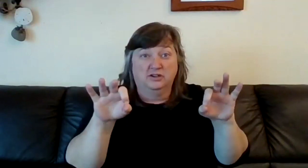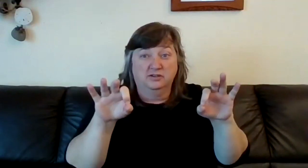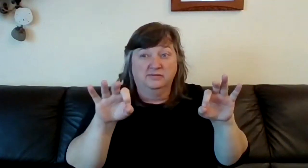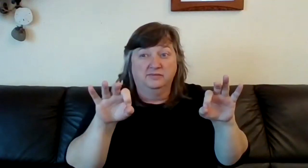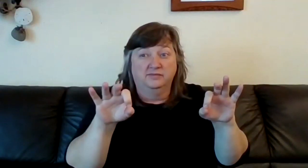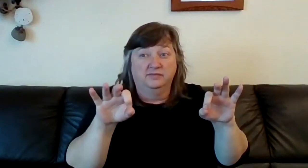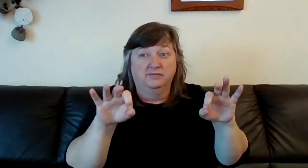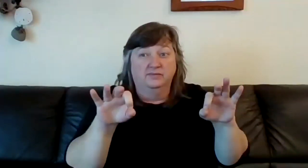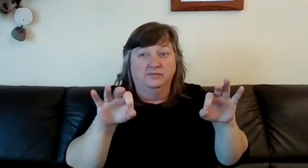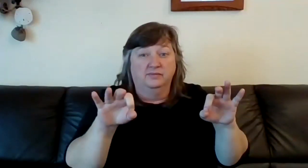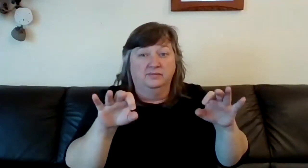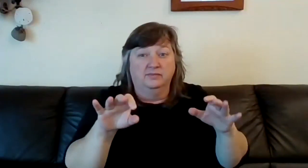fatter.